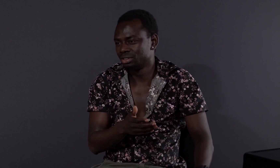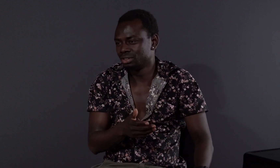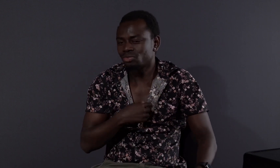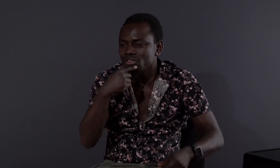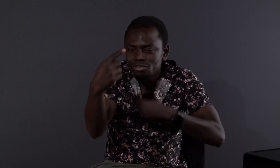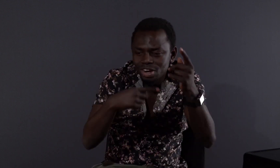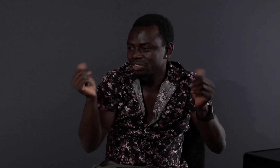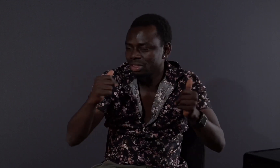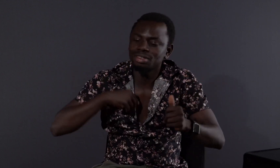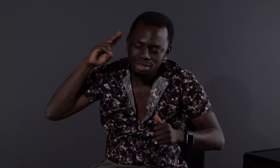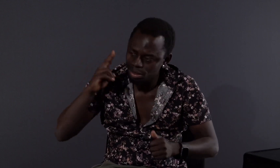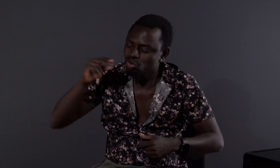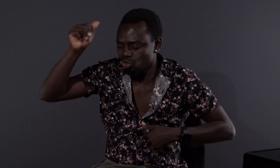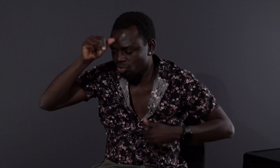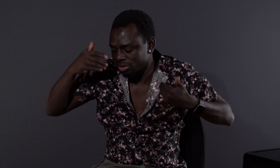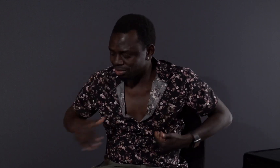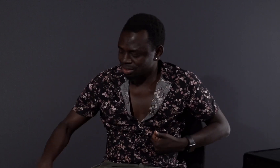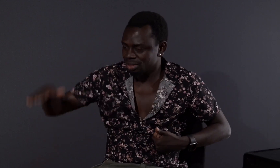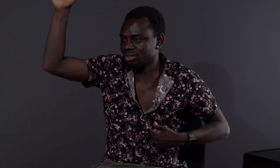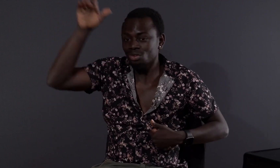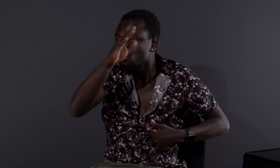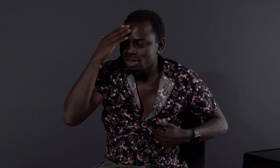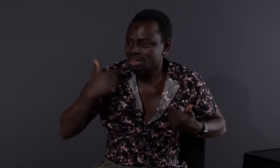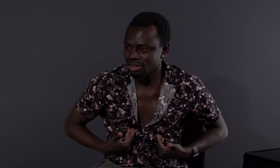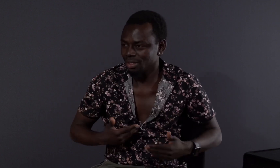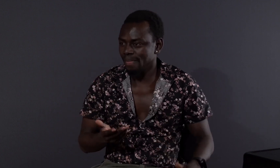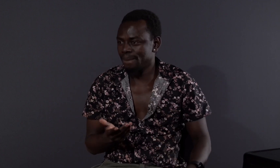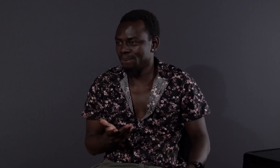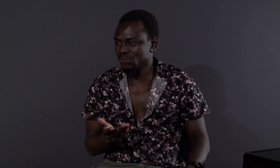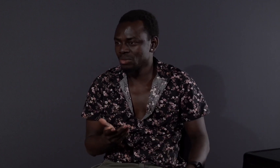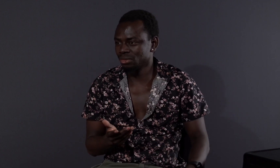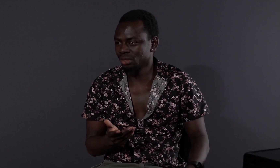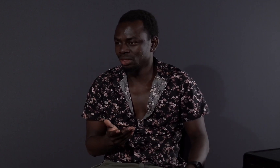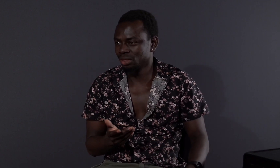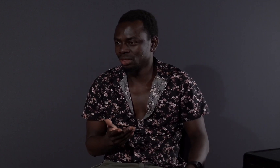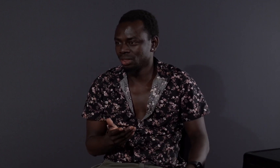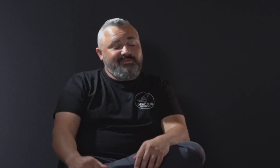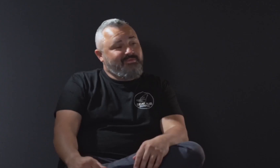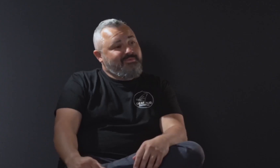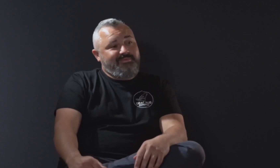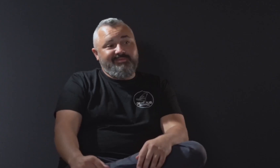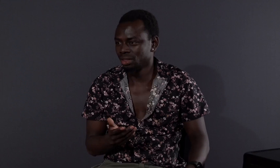plate, I was confused. It's not like I hadn't tried to explain it to them, though. I tried to explain it many